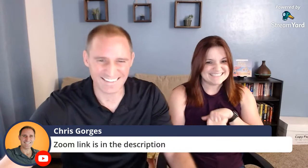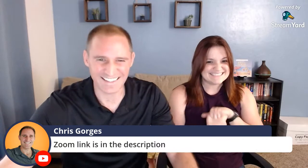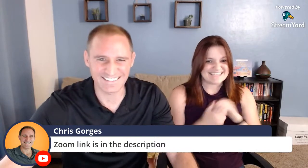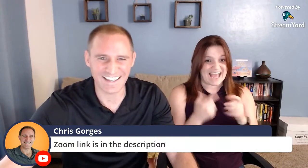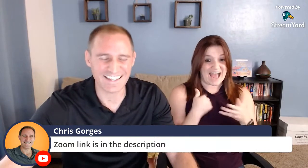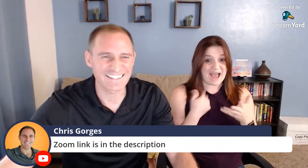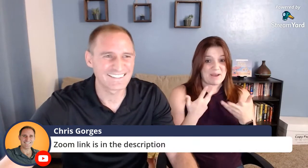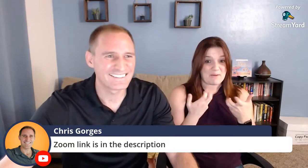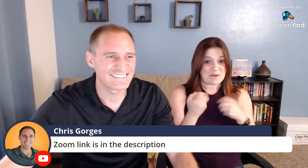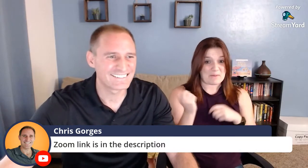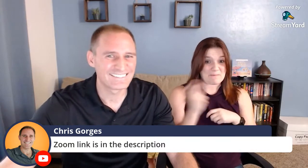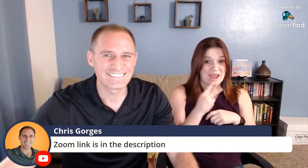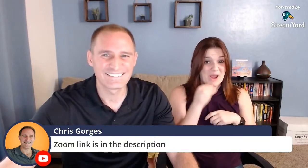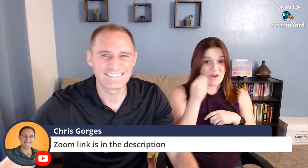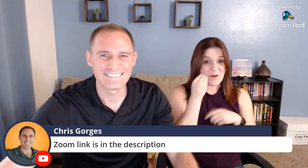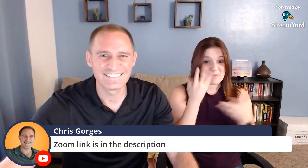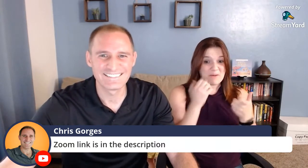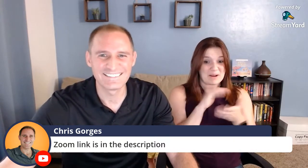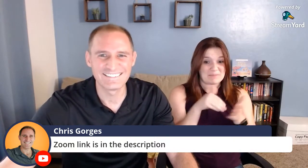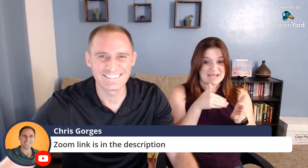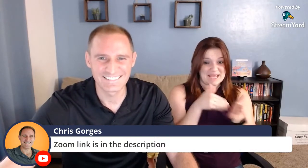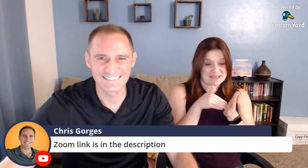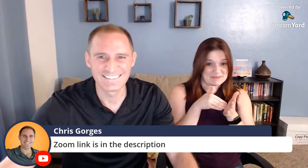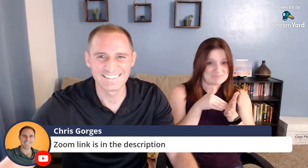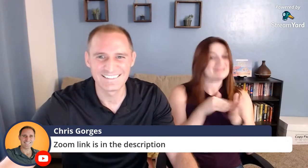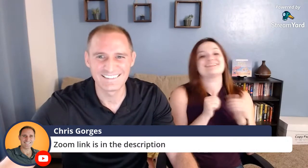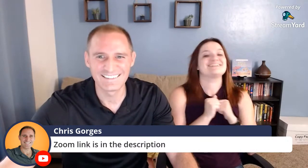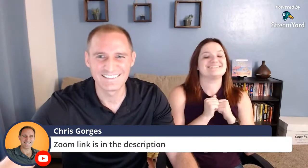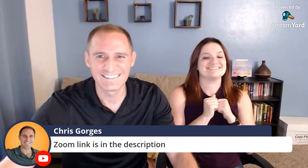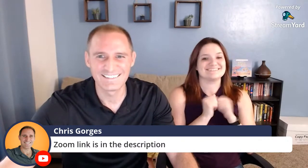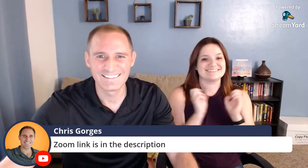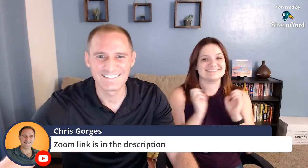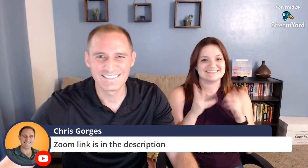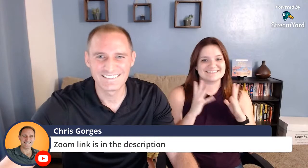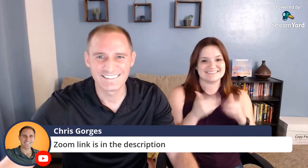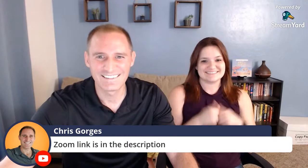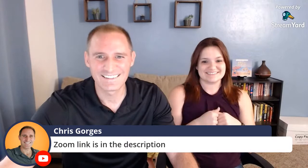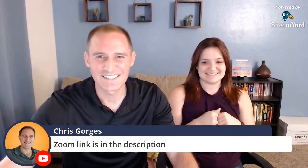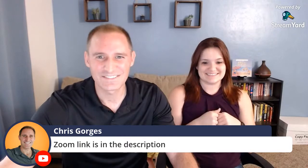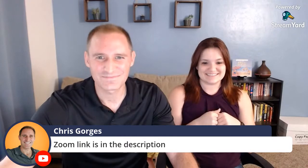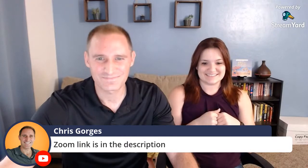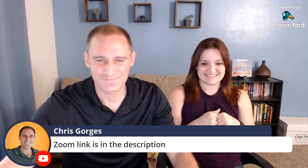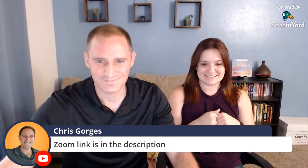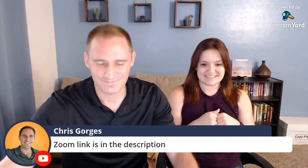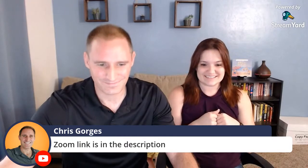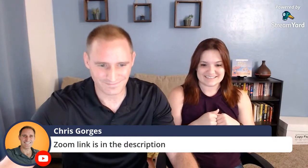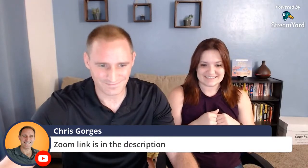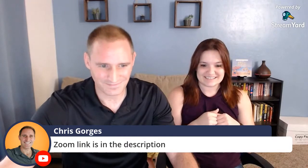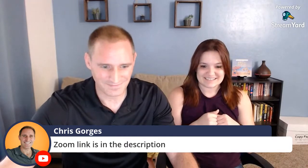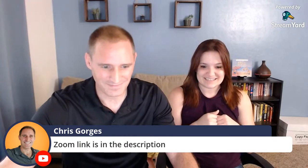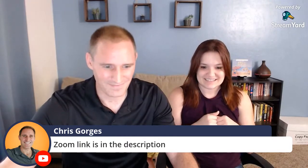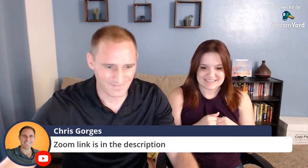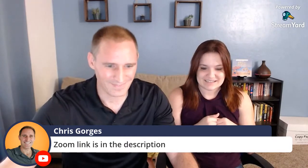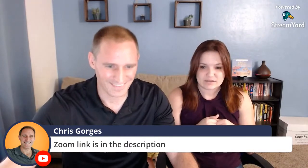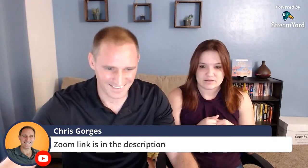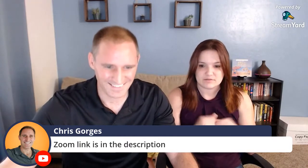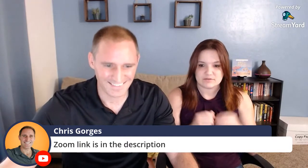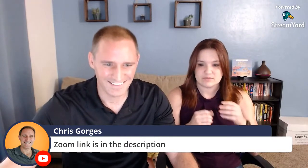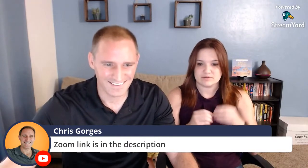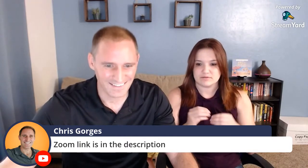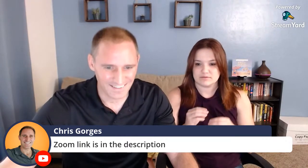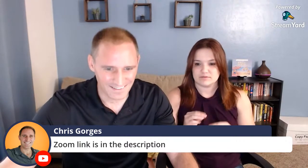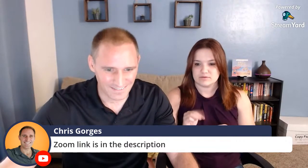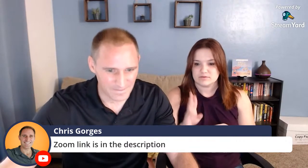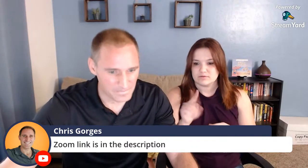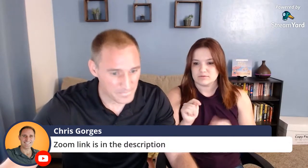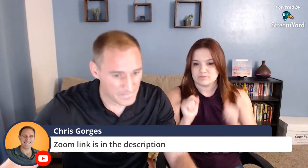intermediate. Okay, you got it. But I'll step out again. I'm intermediate, Chris.